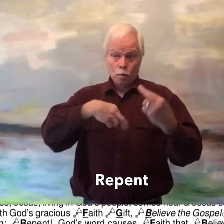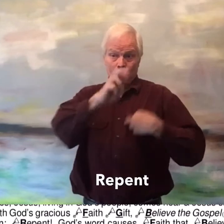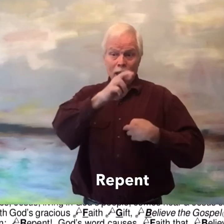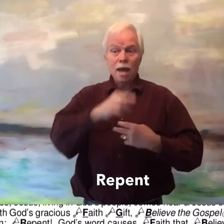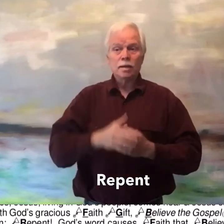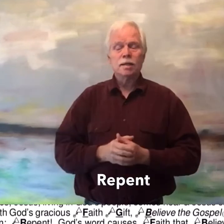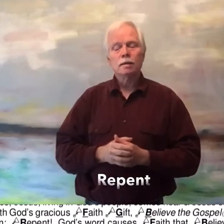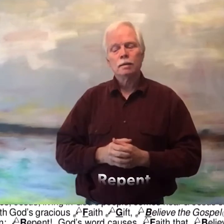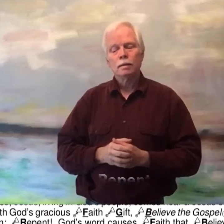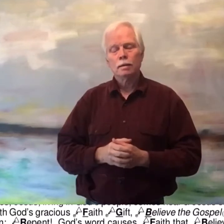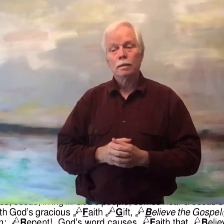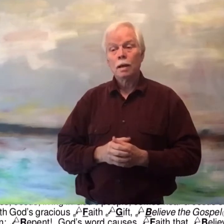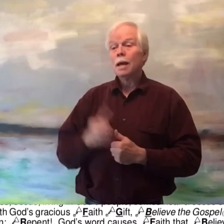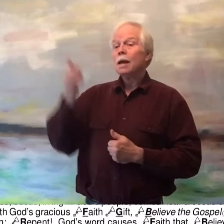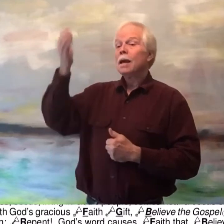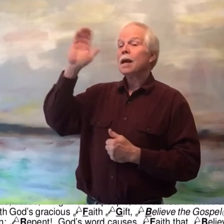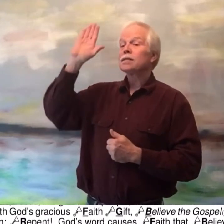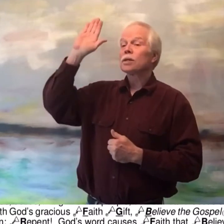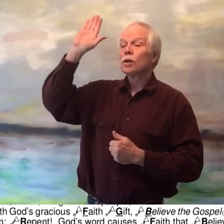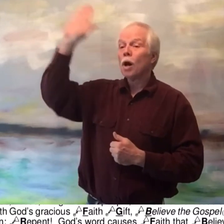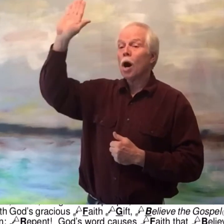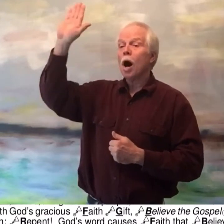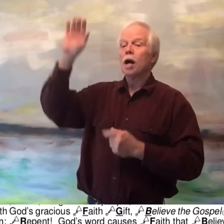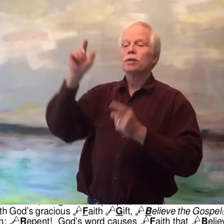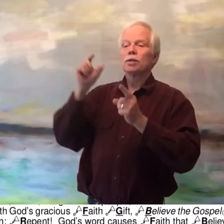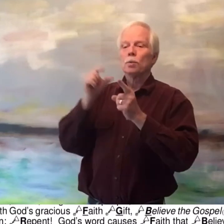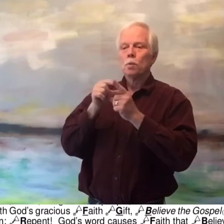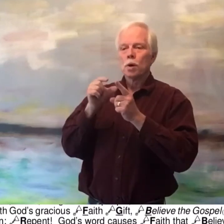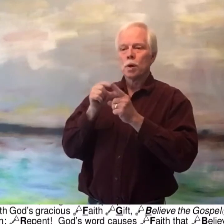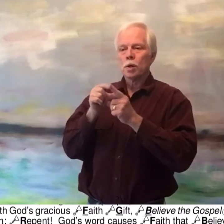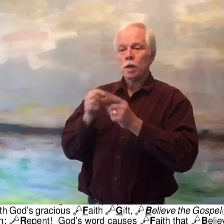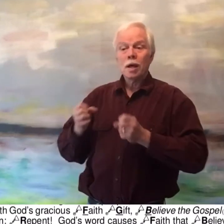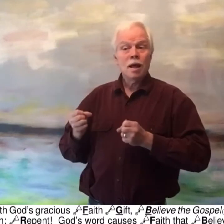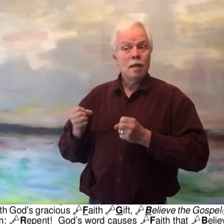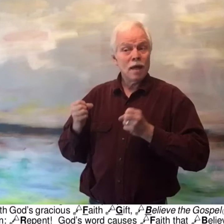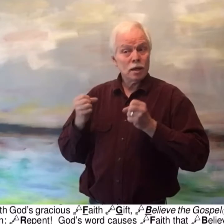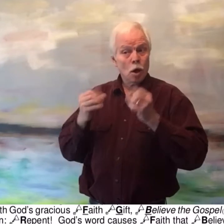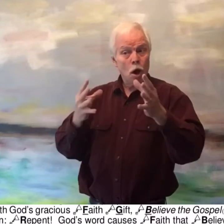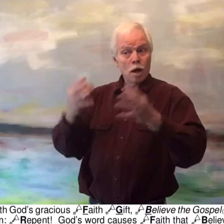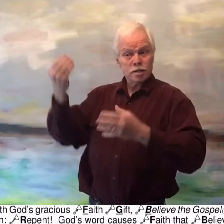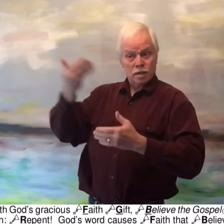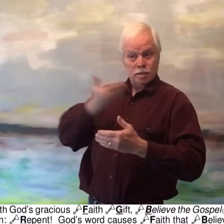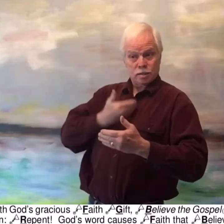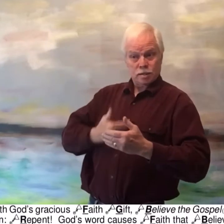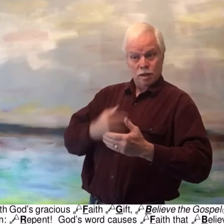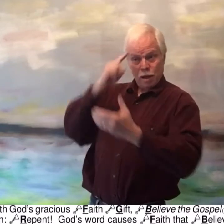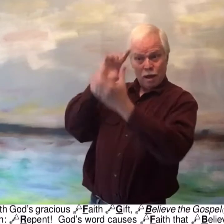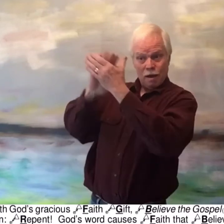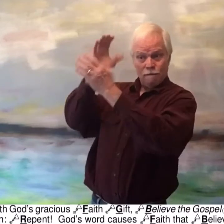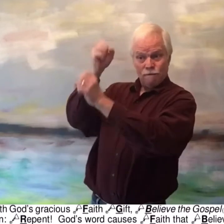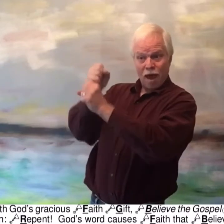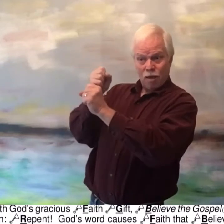repent. It's God's word that causes faith